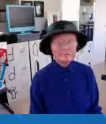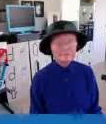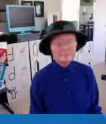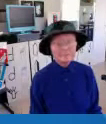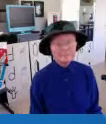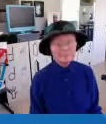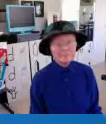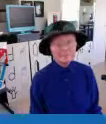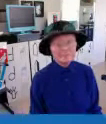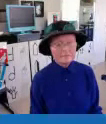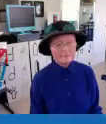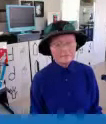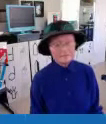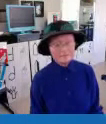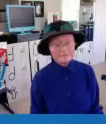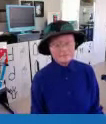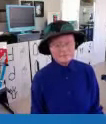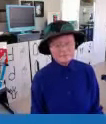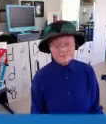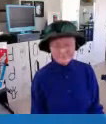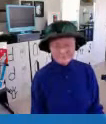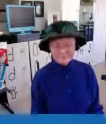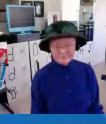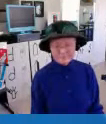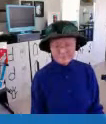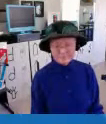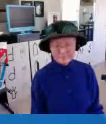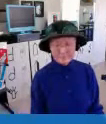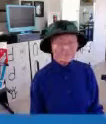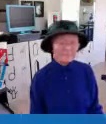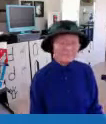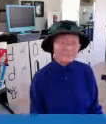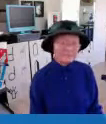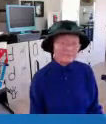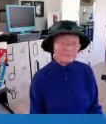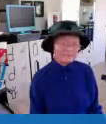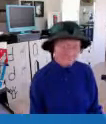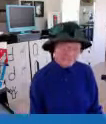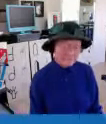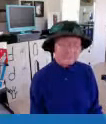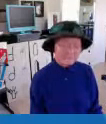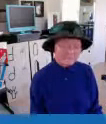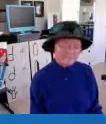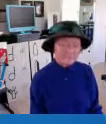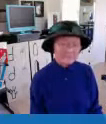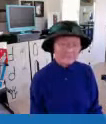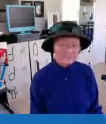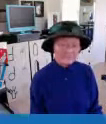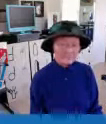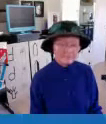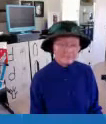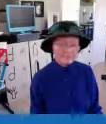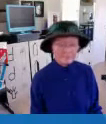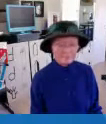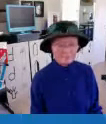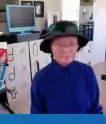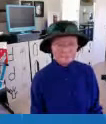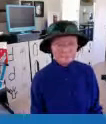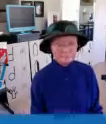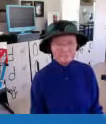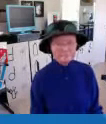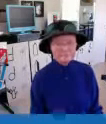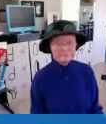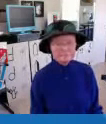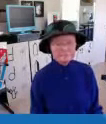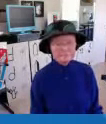should be relatively easy to translate into other languages as well and get the same information. But now,